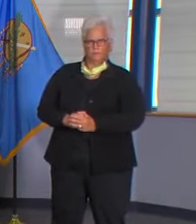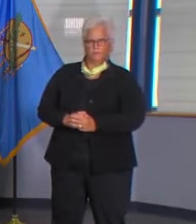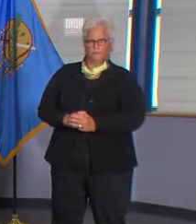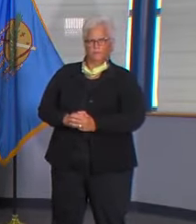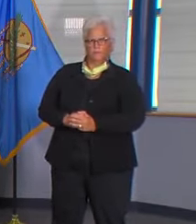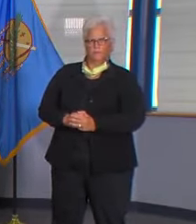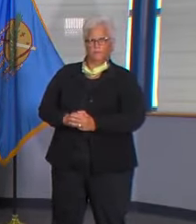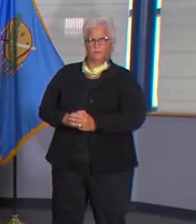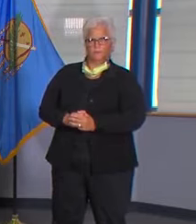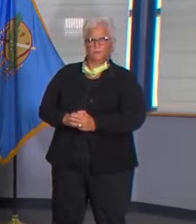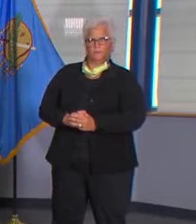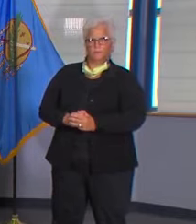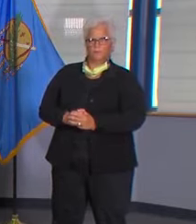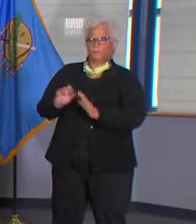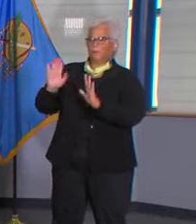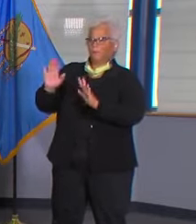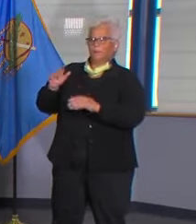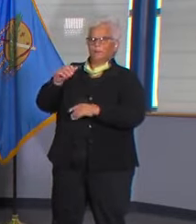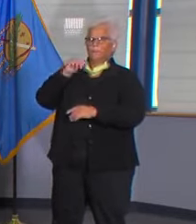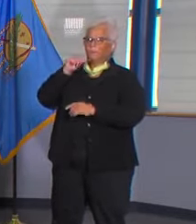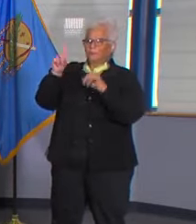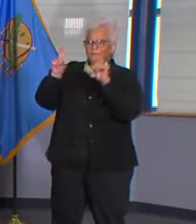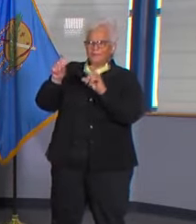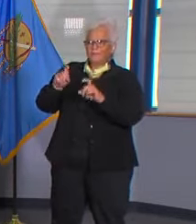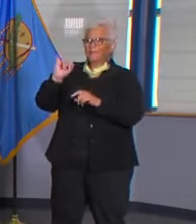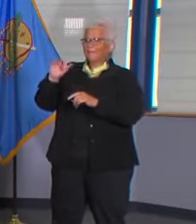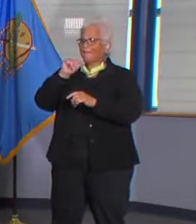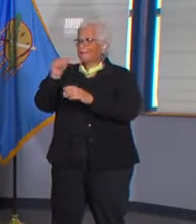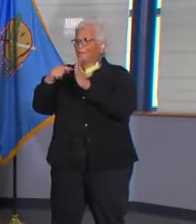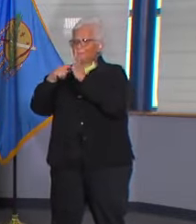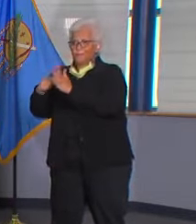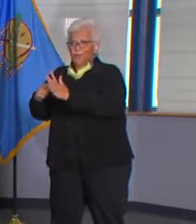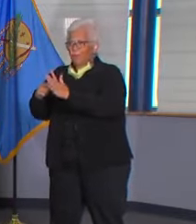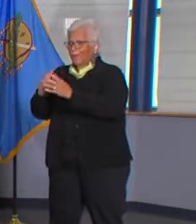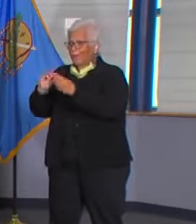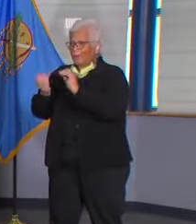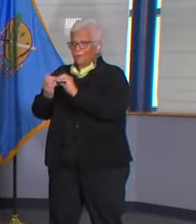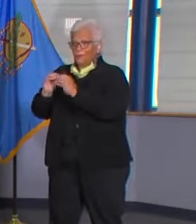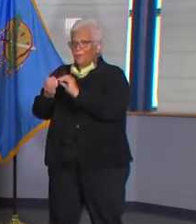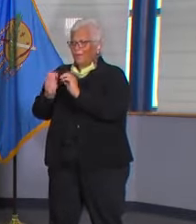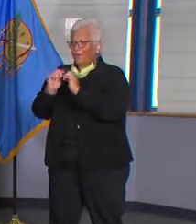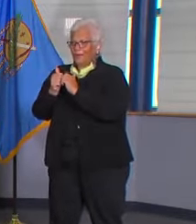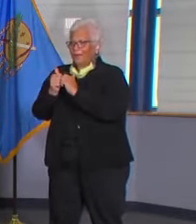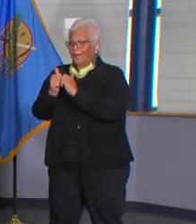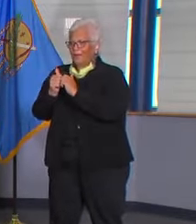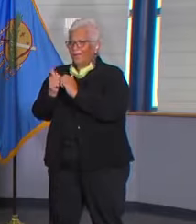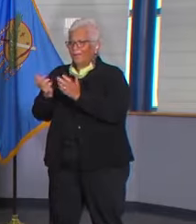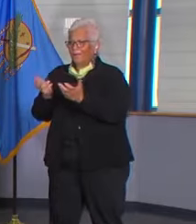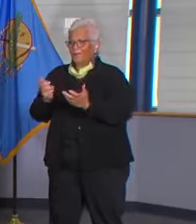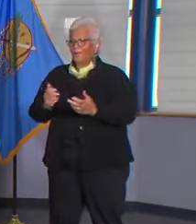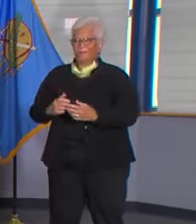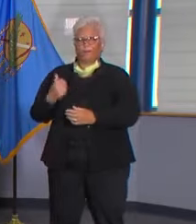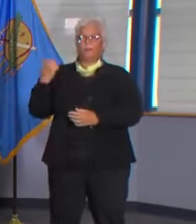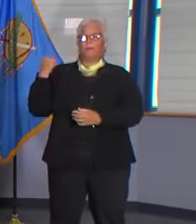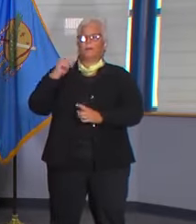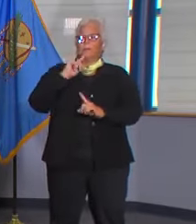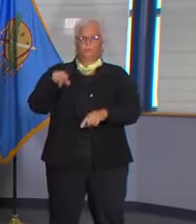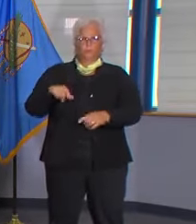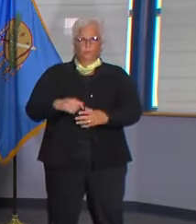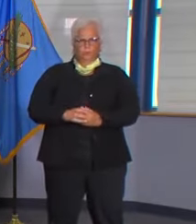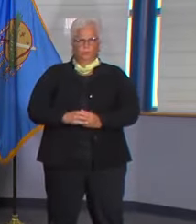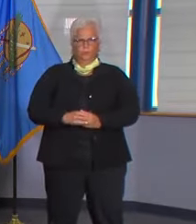you still following the old, if you are exposed, just get tested anyway? So the question is about the new recommendation that